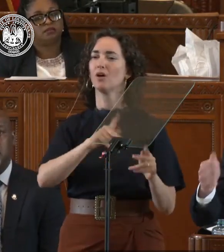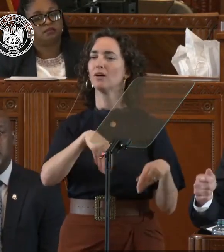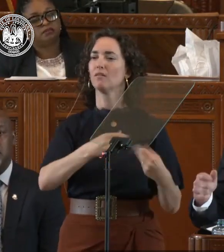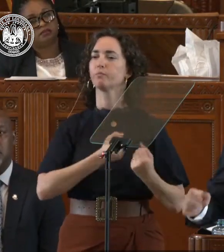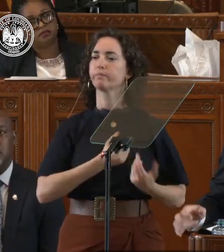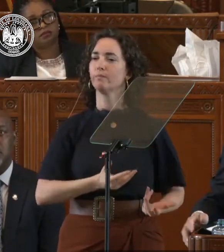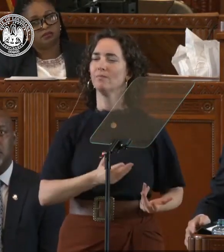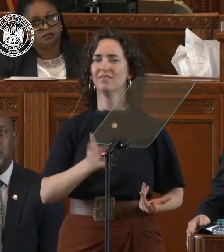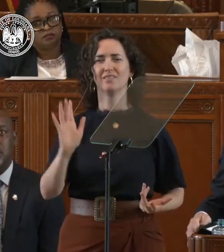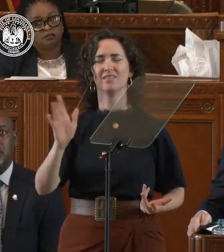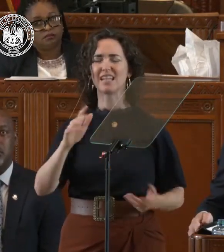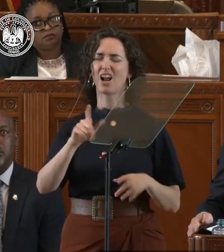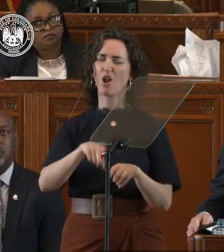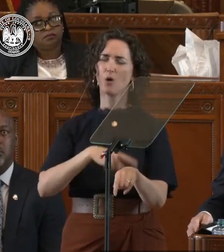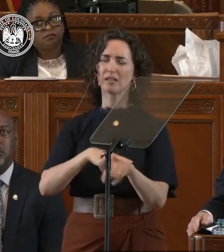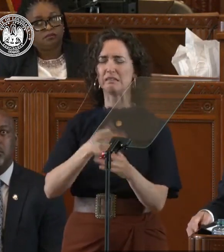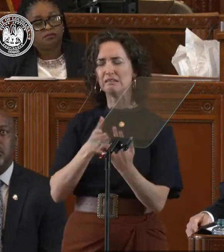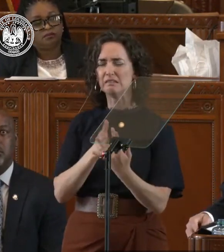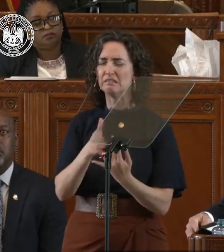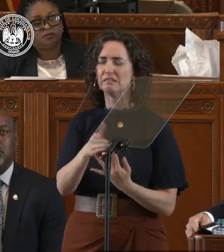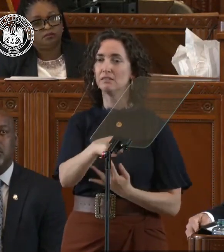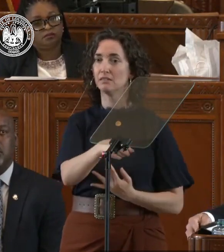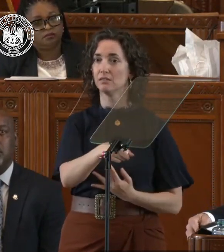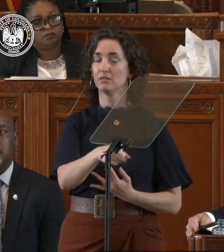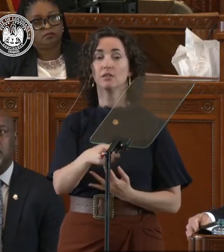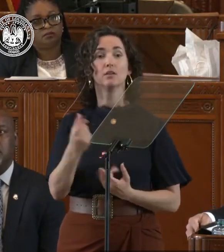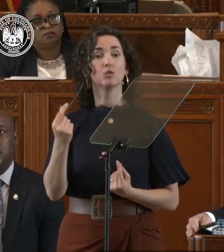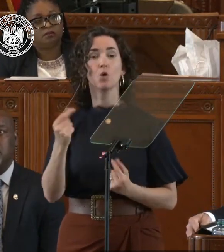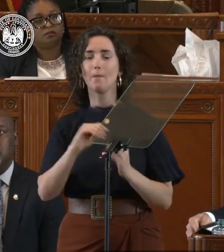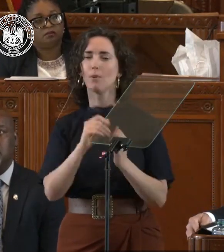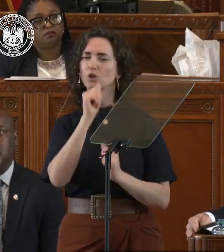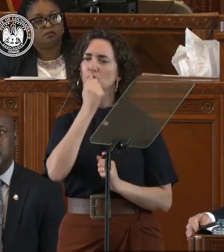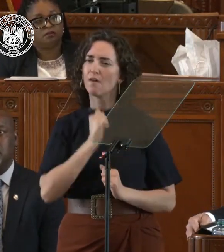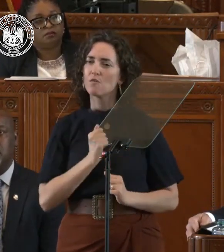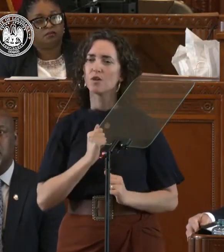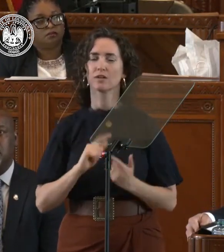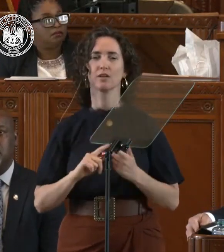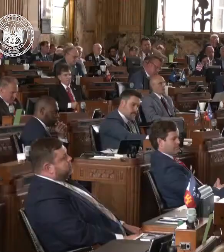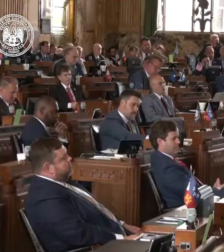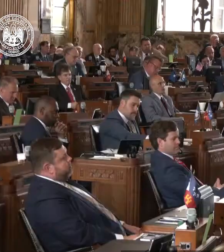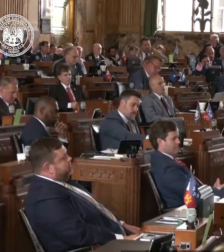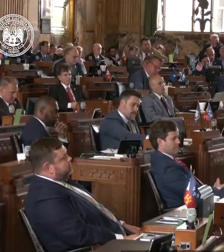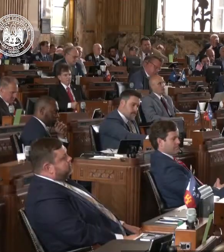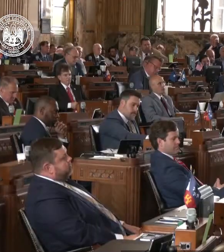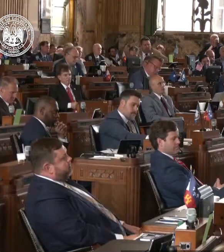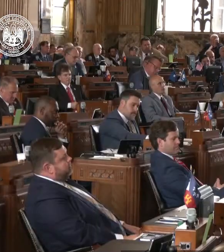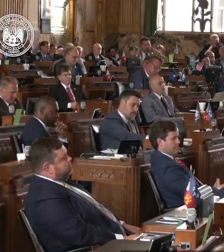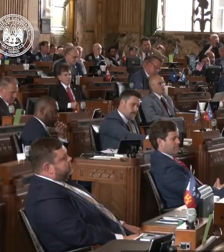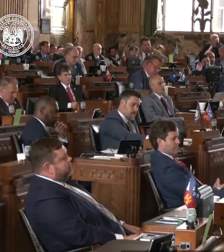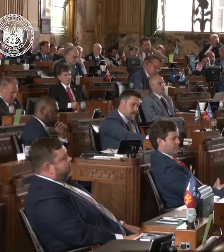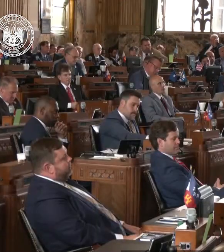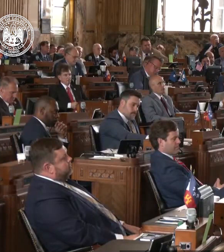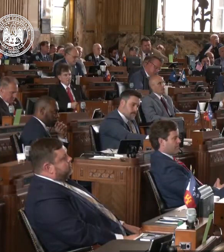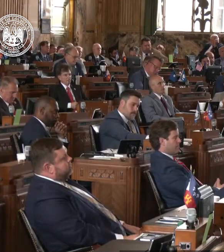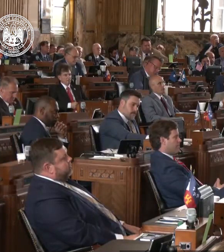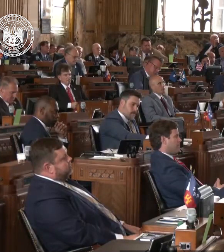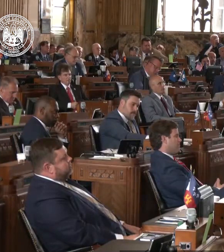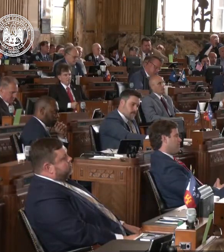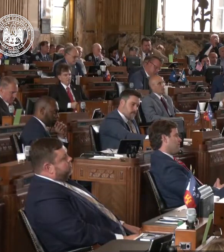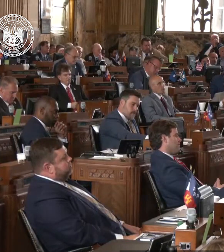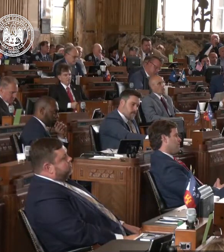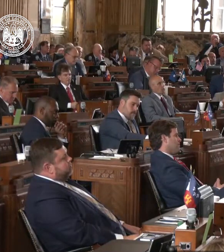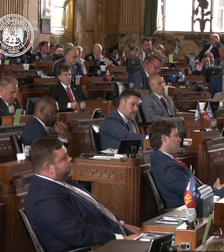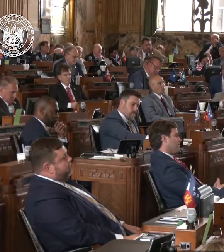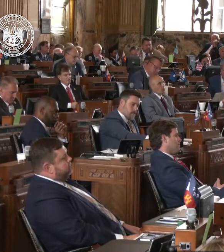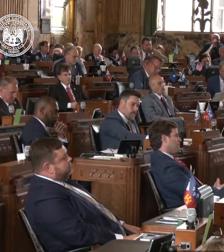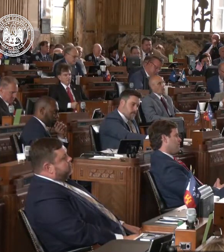lies unbearable suffering, increased population loss, and worse. I will be supporting legislation this session that